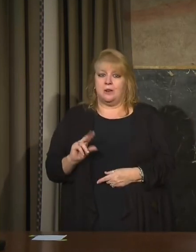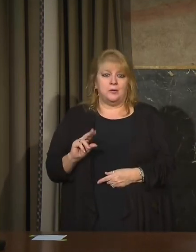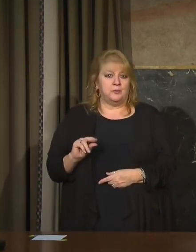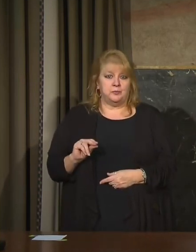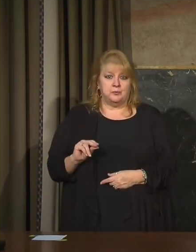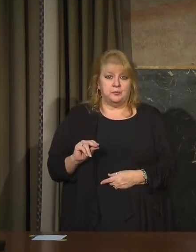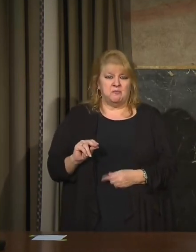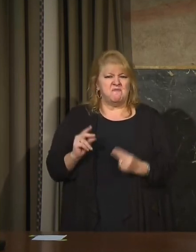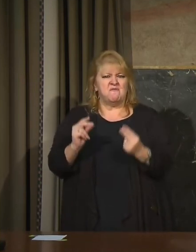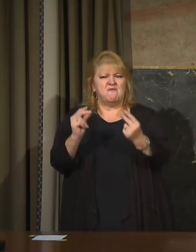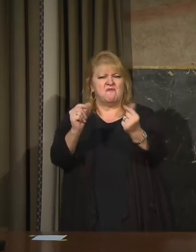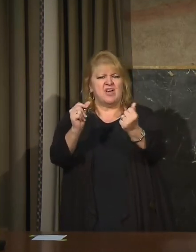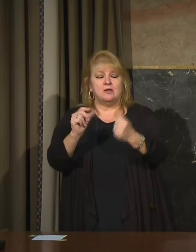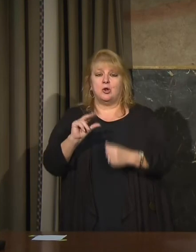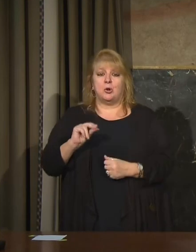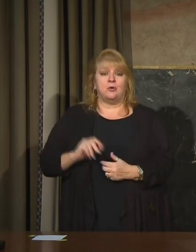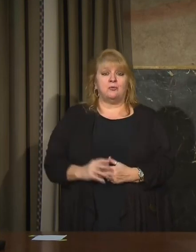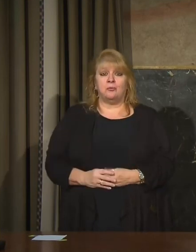overnight.